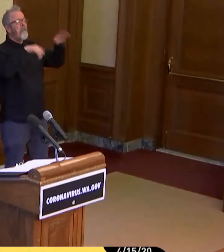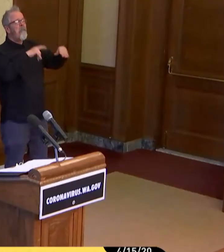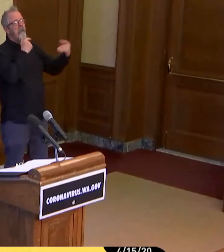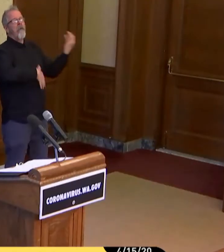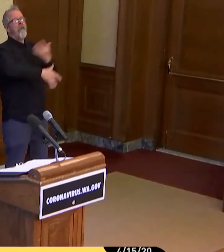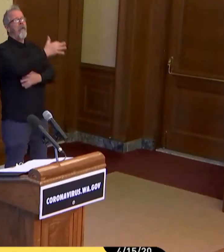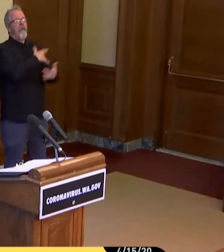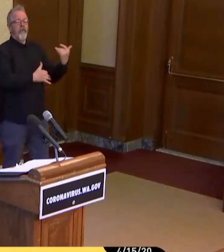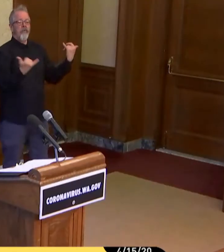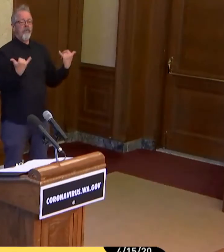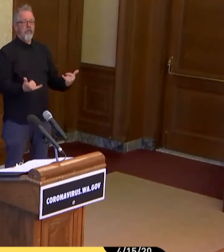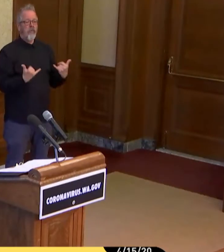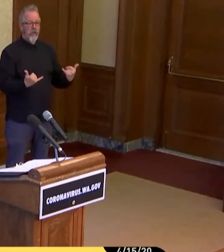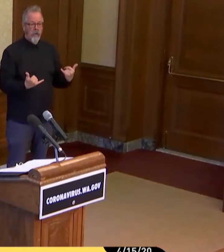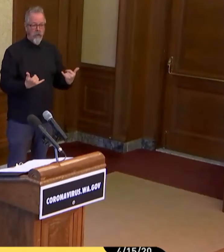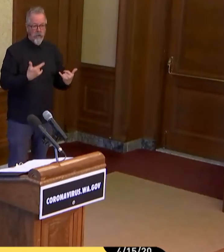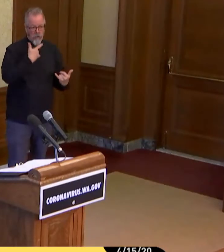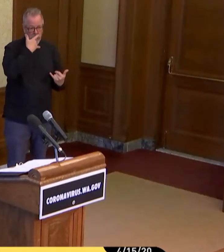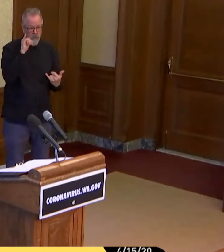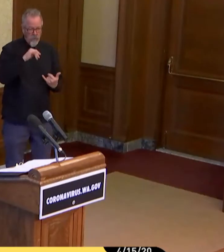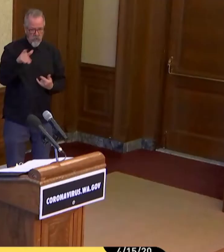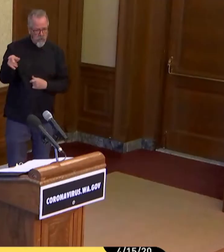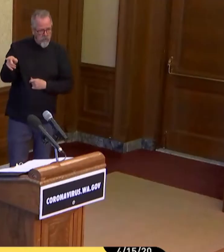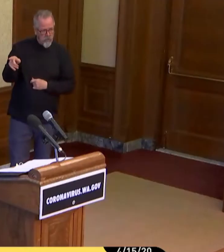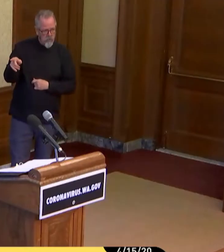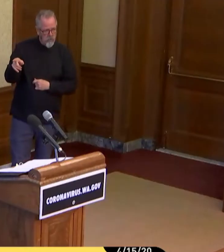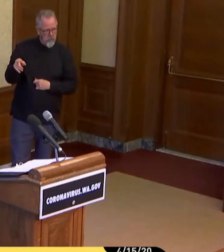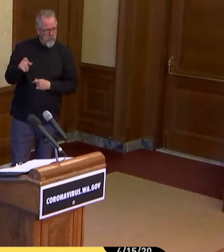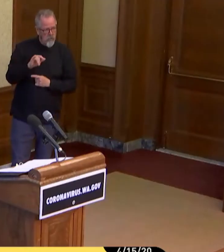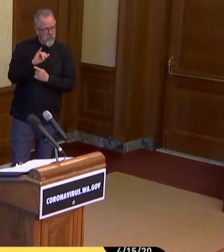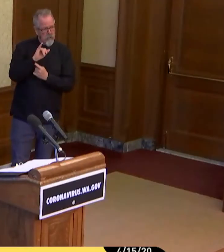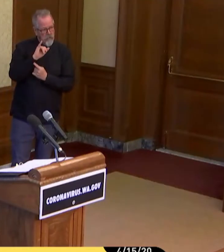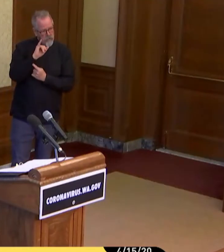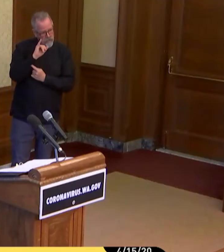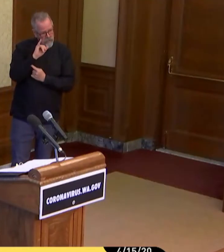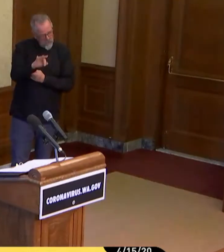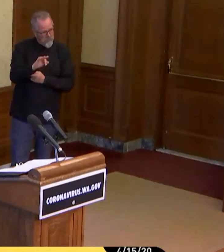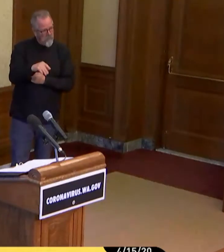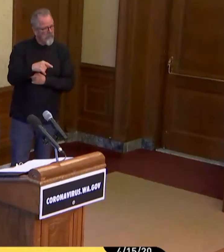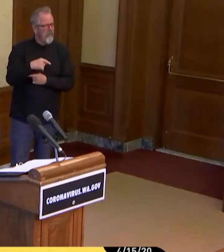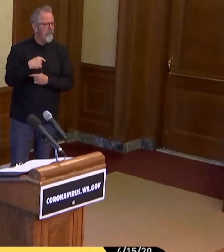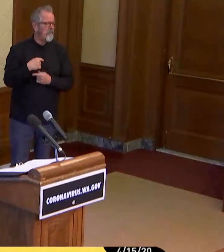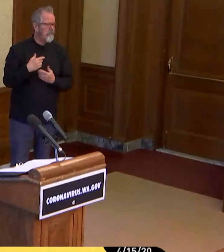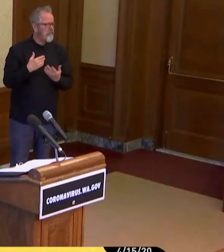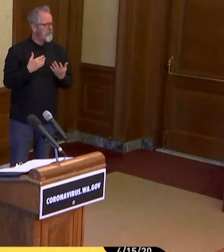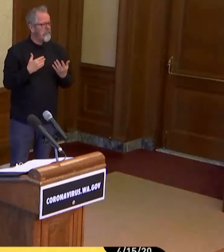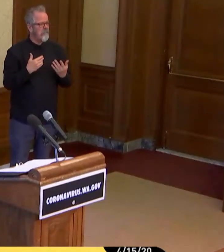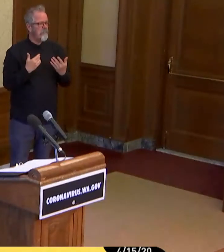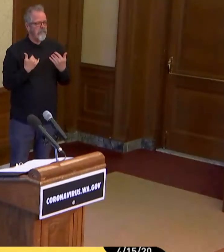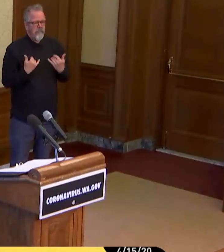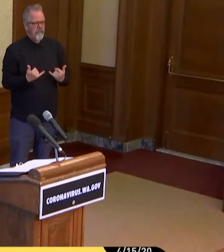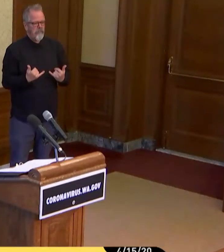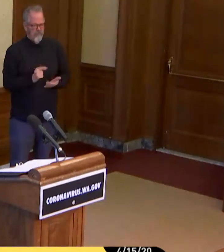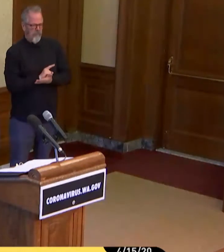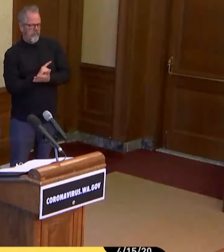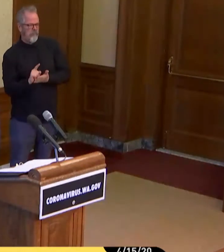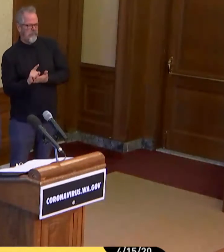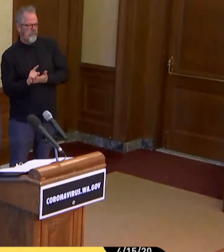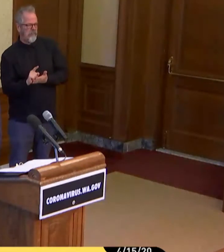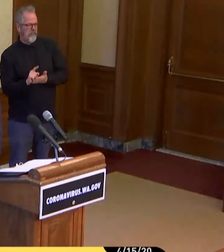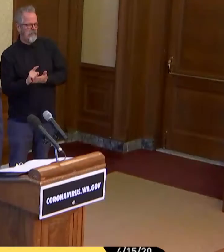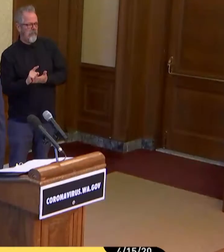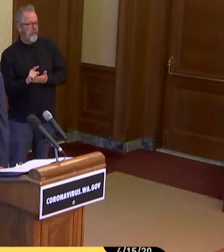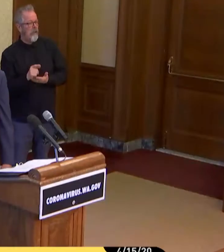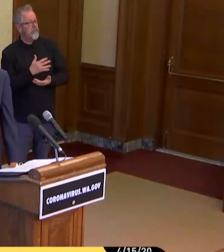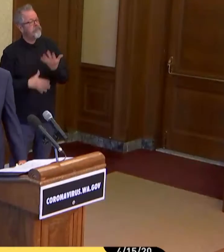if we took off our social distancing a week or so ago, this number would start to go up. Our fatalities would go up rather steeply